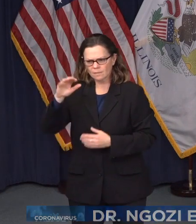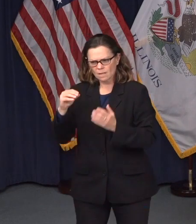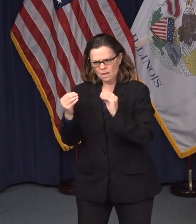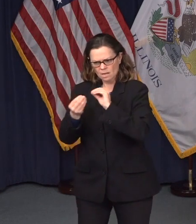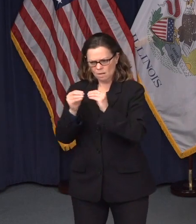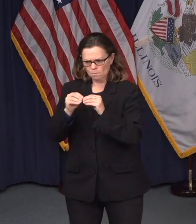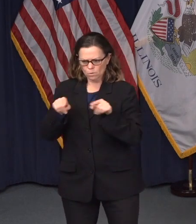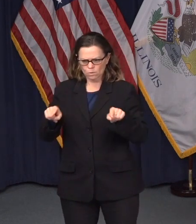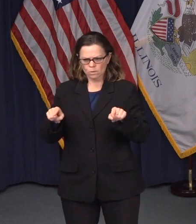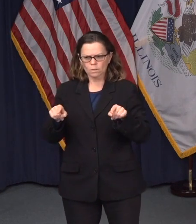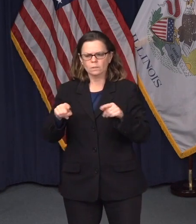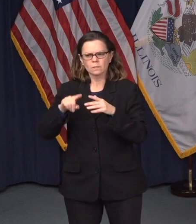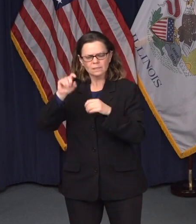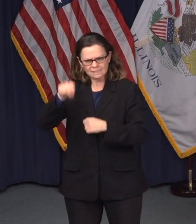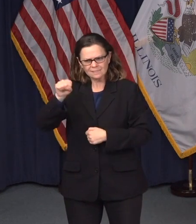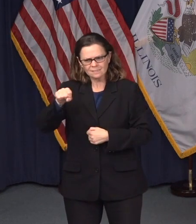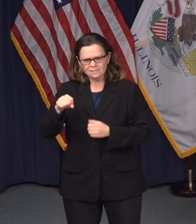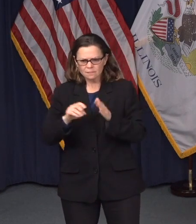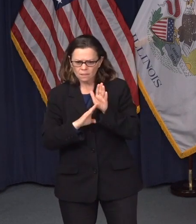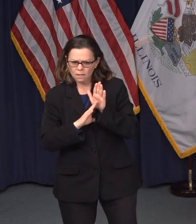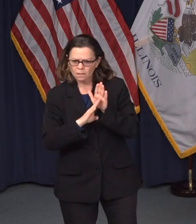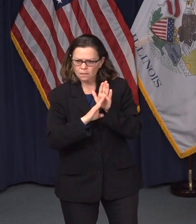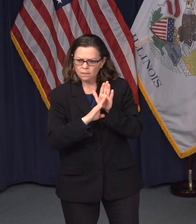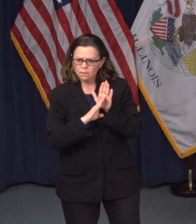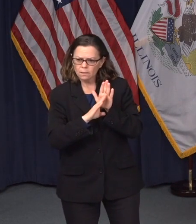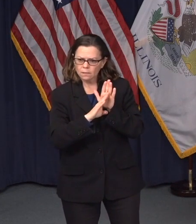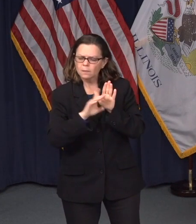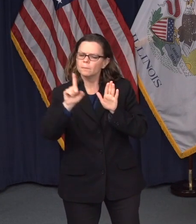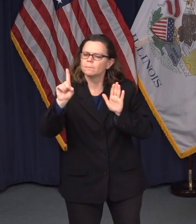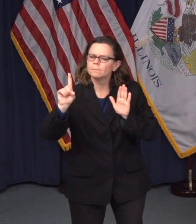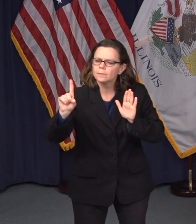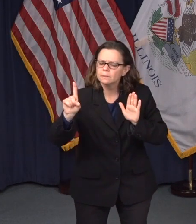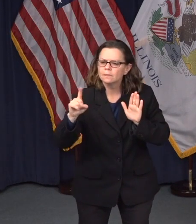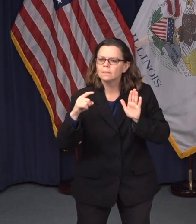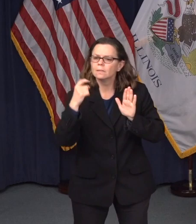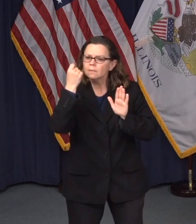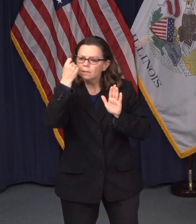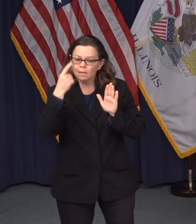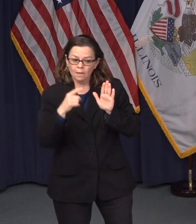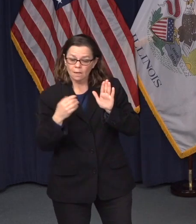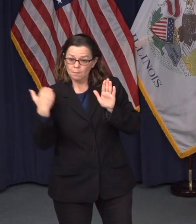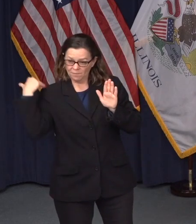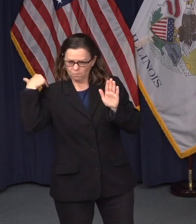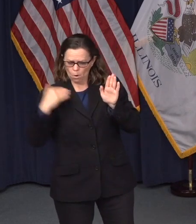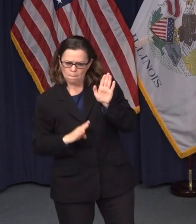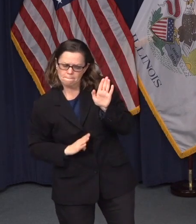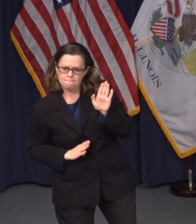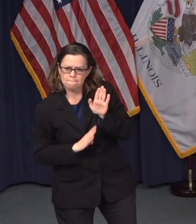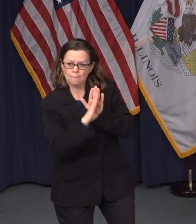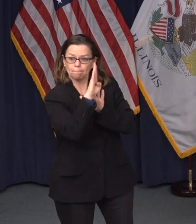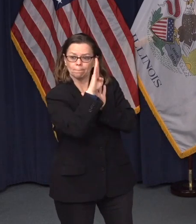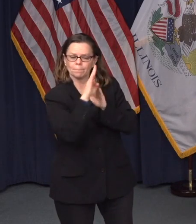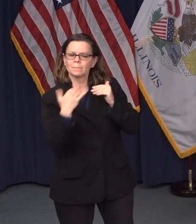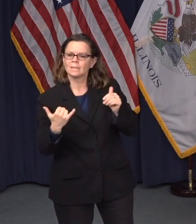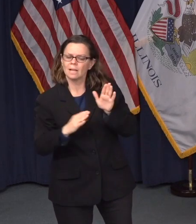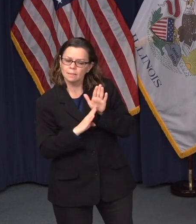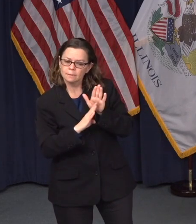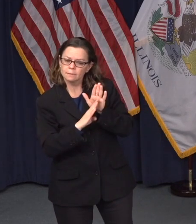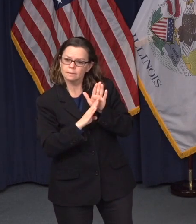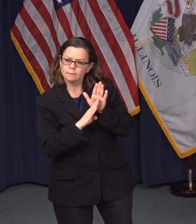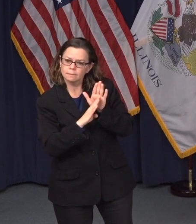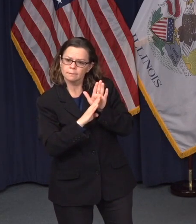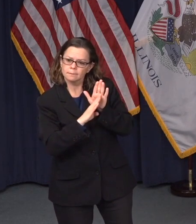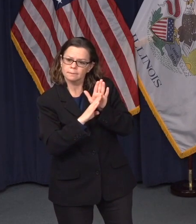guarded optimism that we say that the growth is slowing. That is definitely a good thing, but we must continue to be strong and hold the